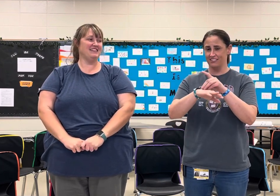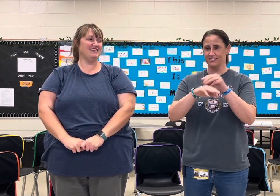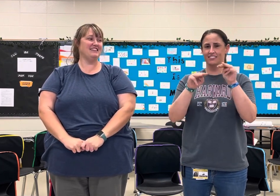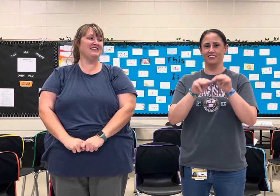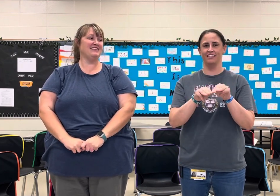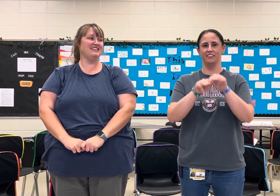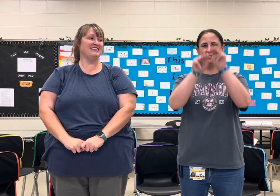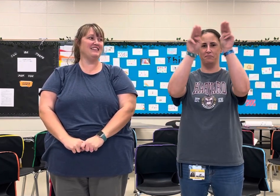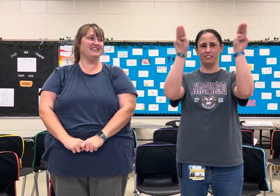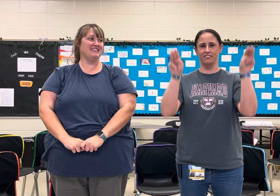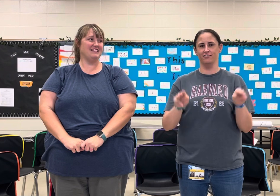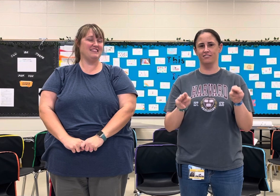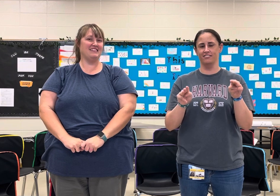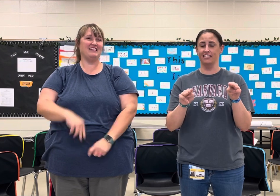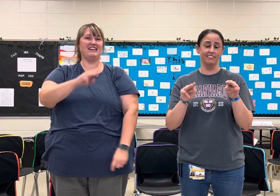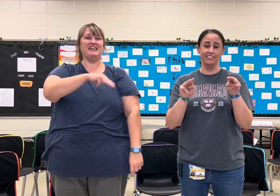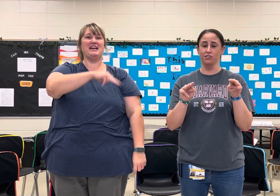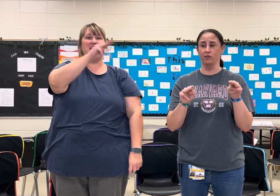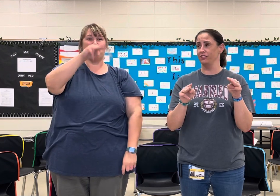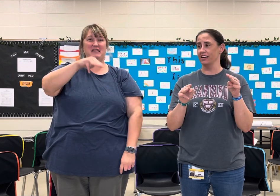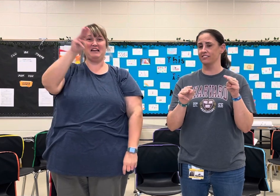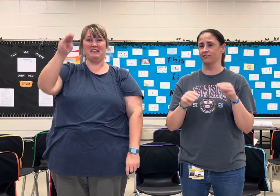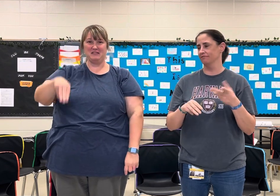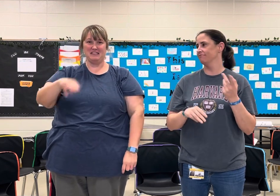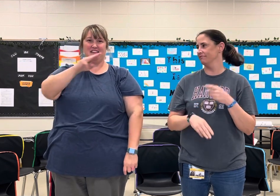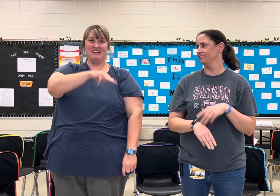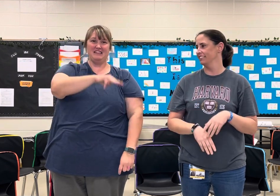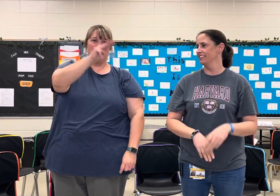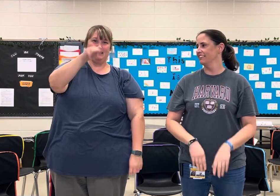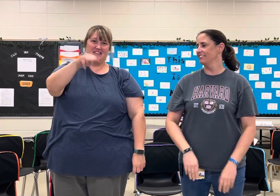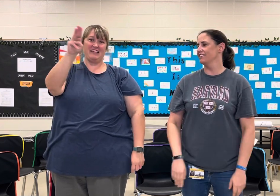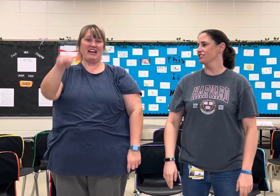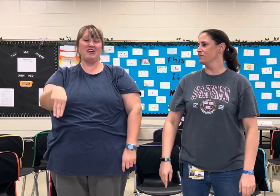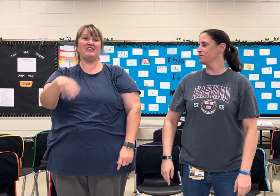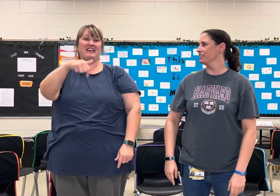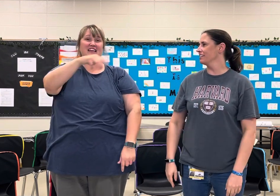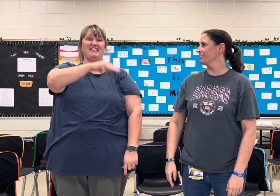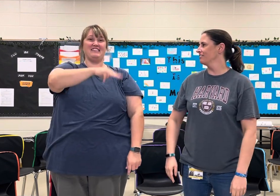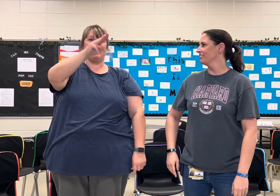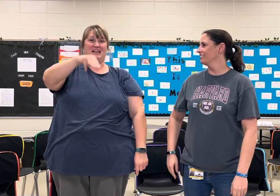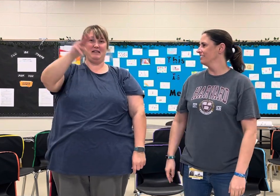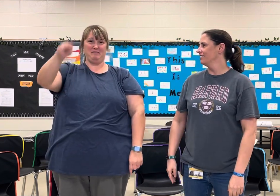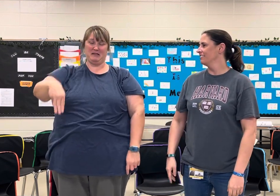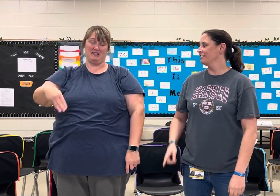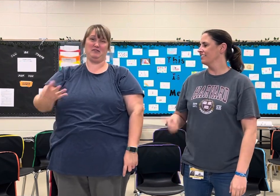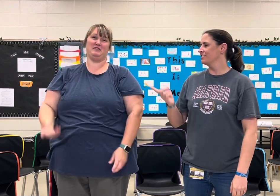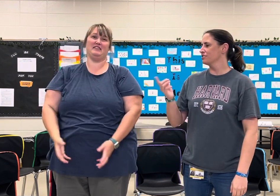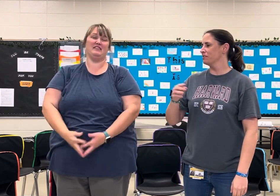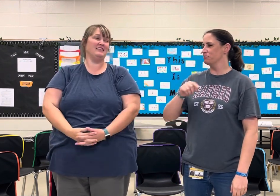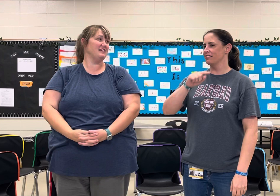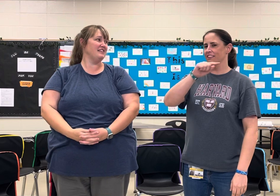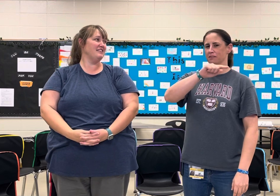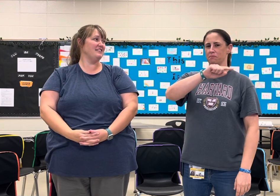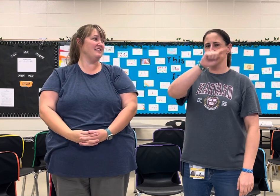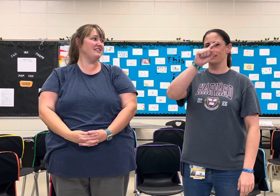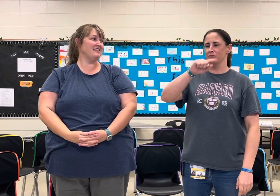McDonald's. That's the one you guys McDonald's. That just Here makes the me think kids of, just sign McDonald's. that just makes me think of the birds I would